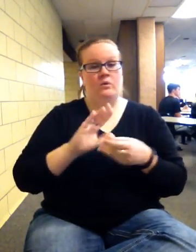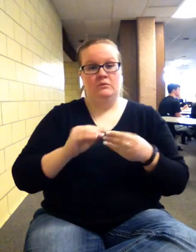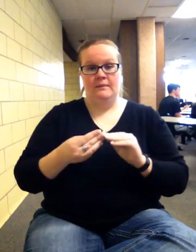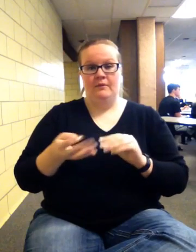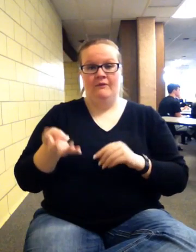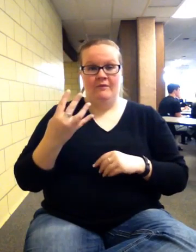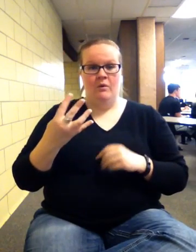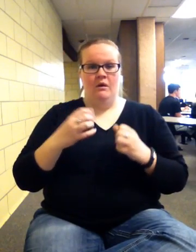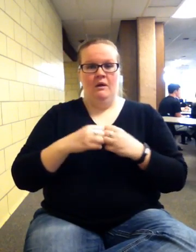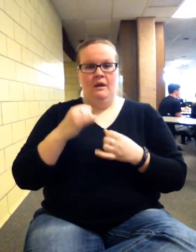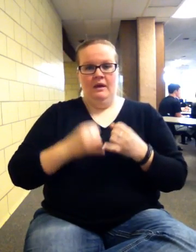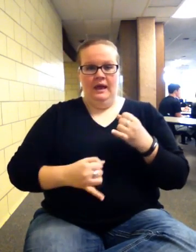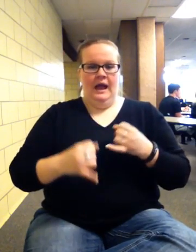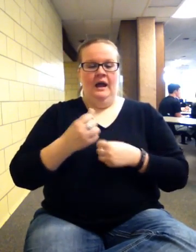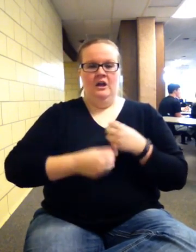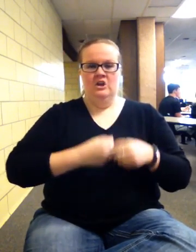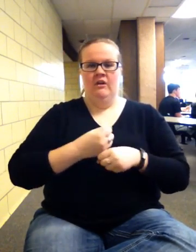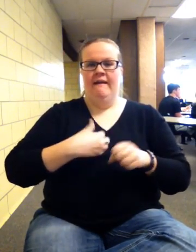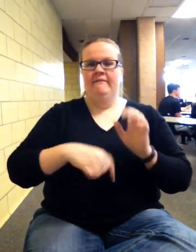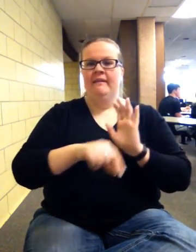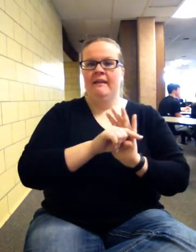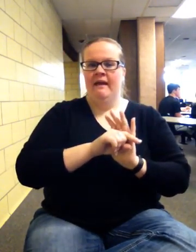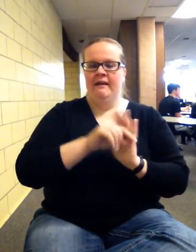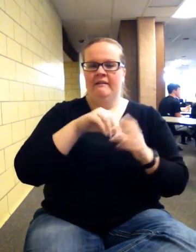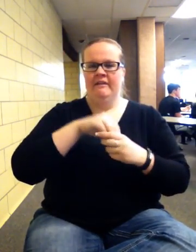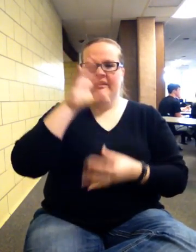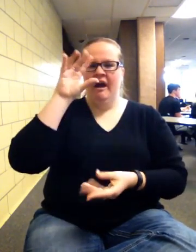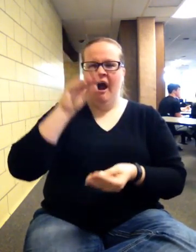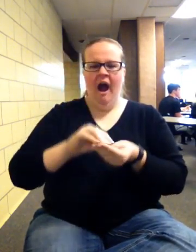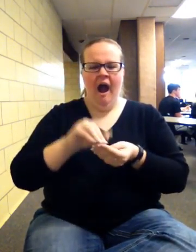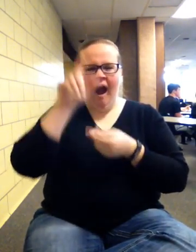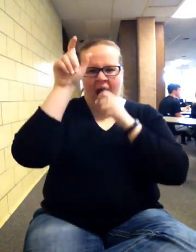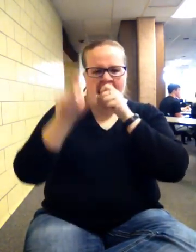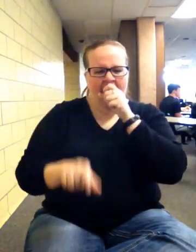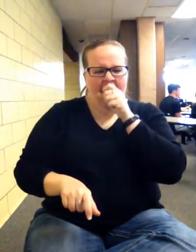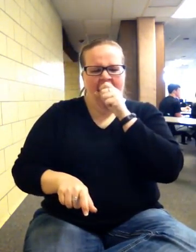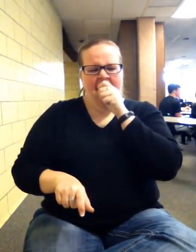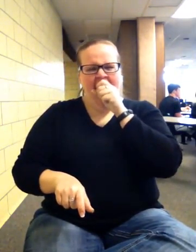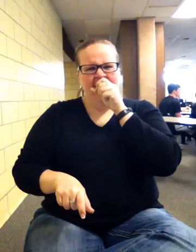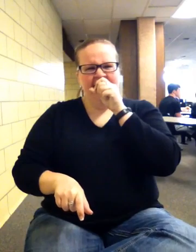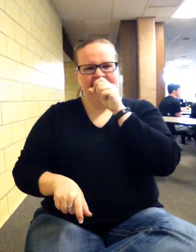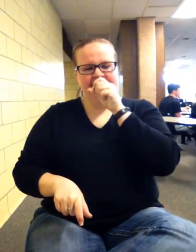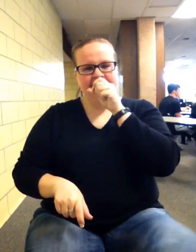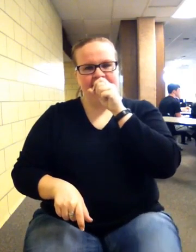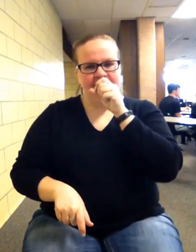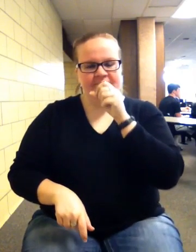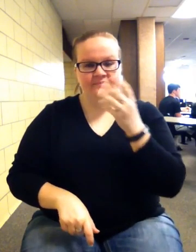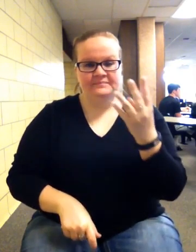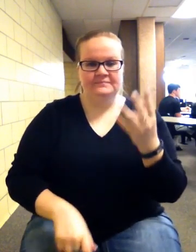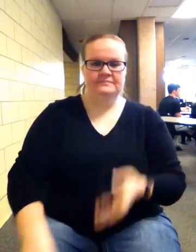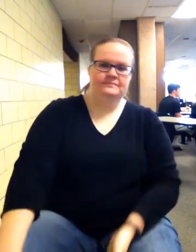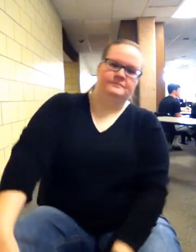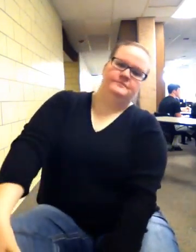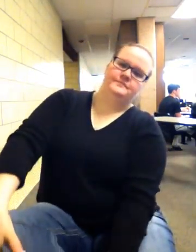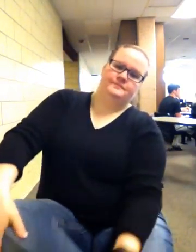last year that I have a negative in the cumulative column. So number four, the last year that I have a negative in the